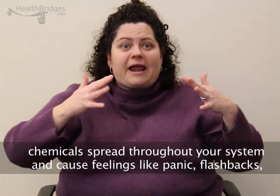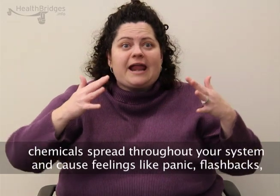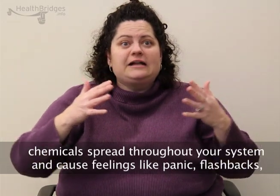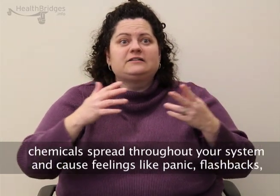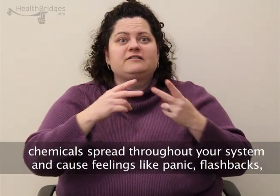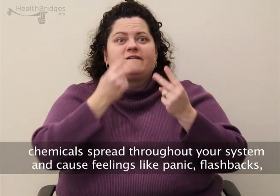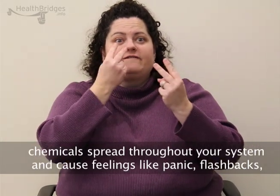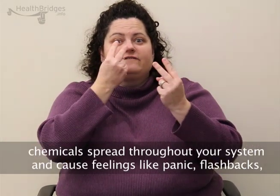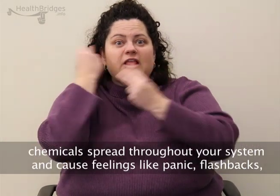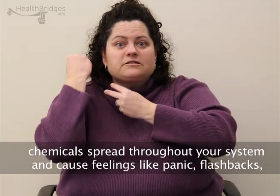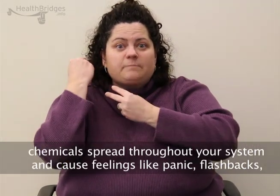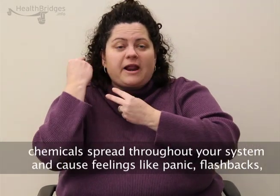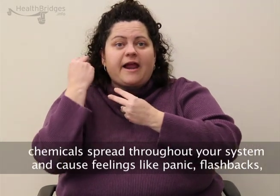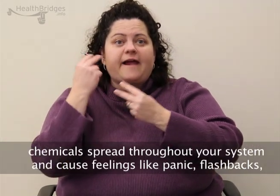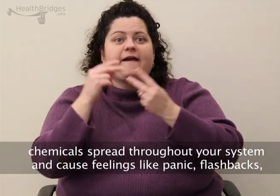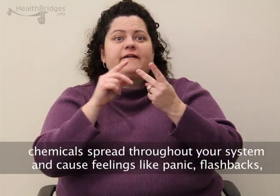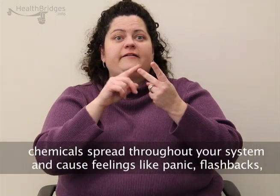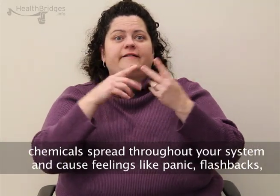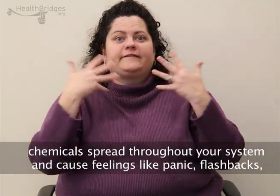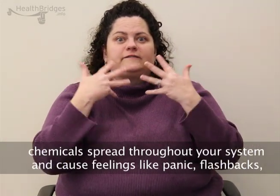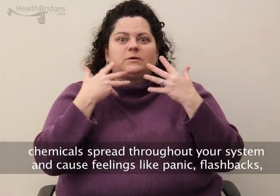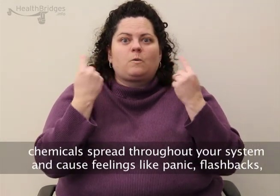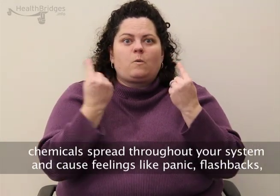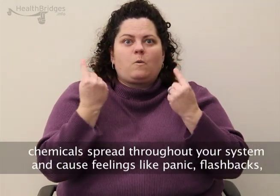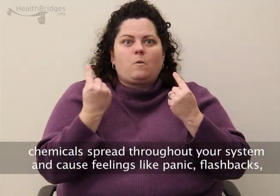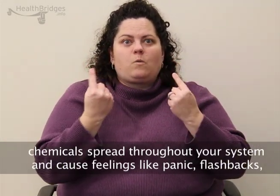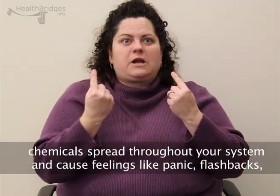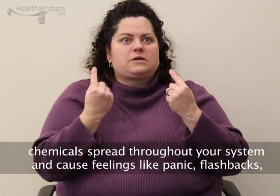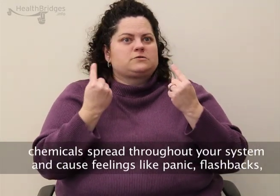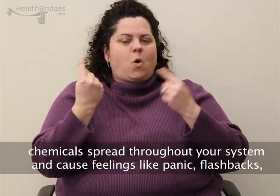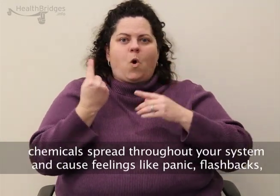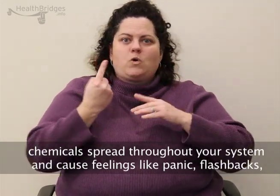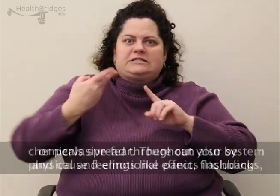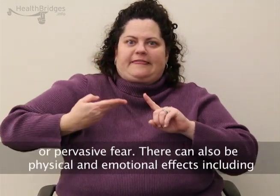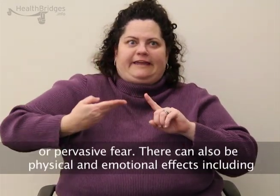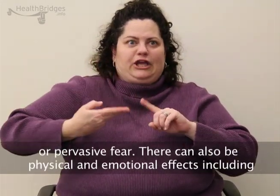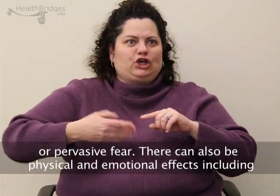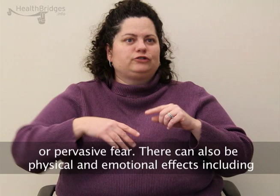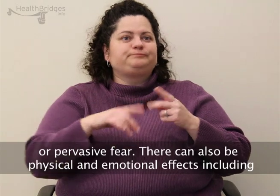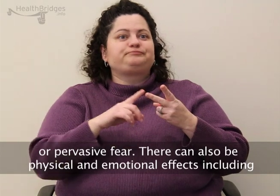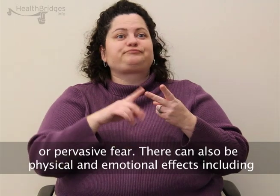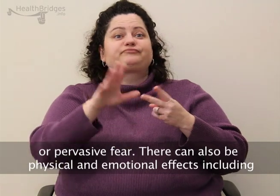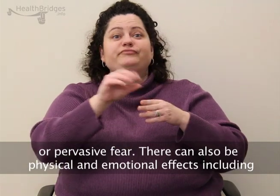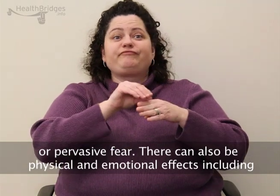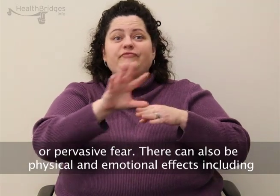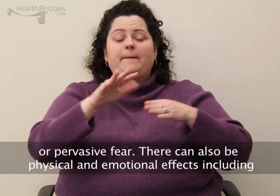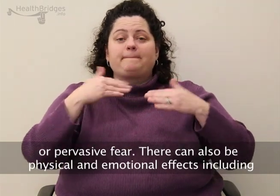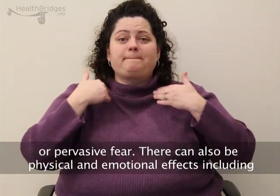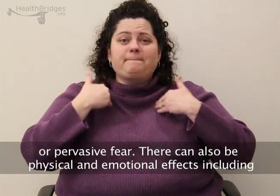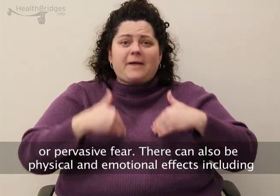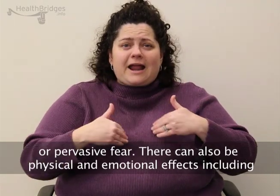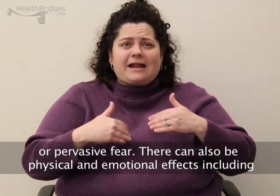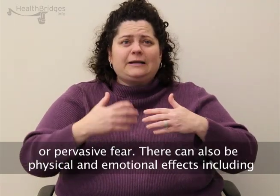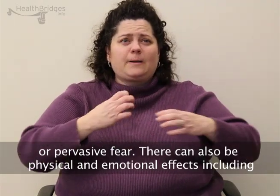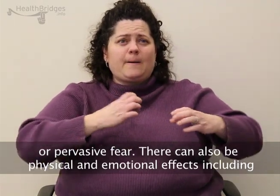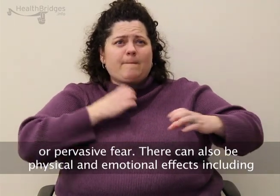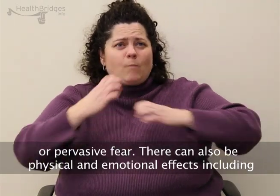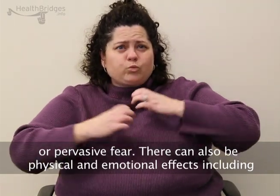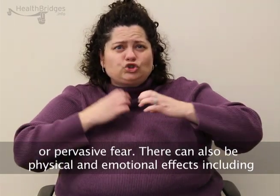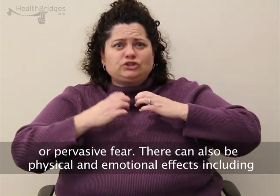system and cause feelings like panic, flashbacks, or pervasive fear. There can also be